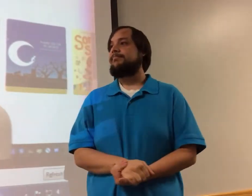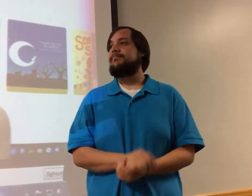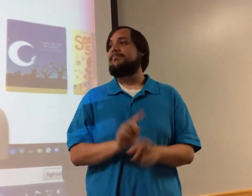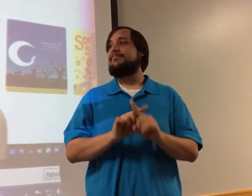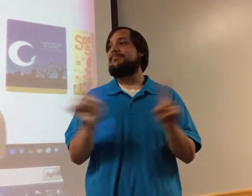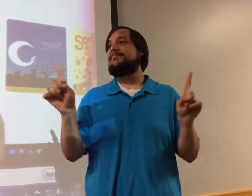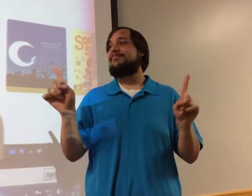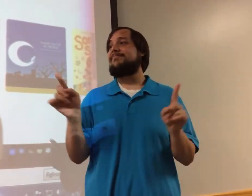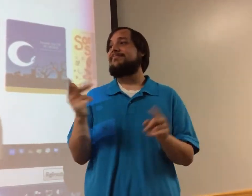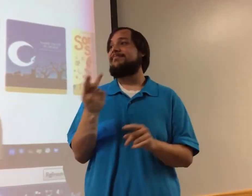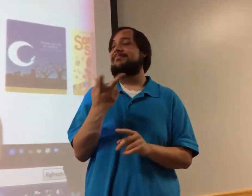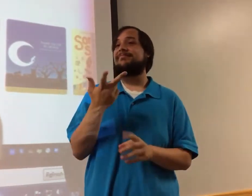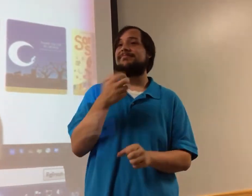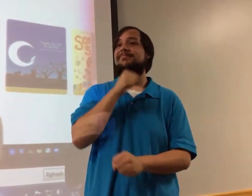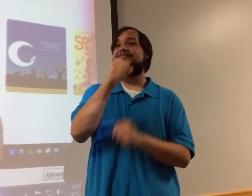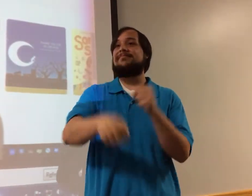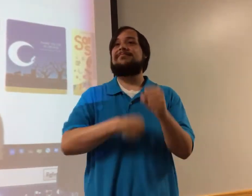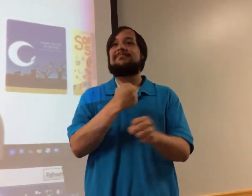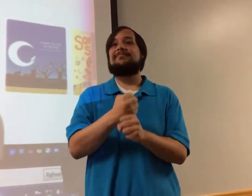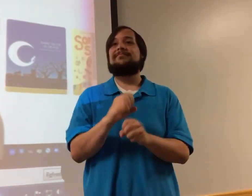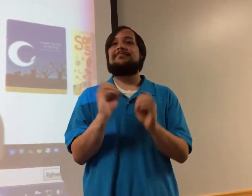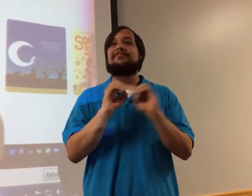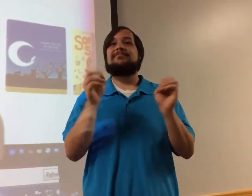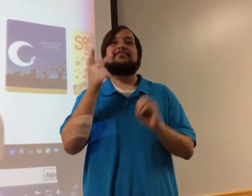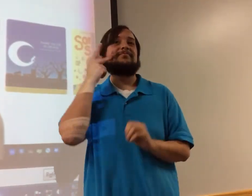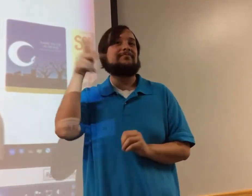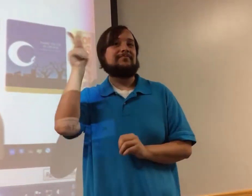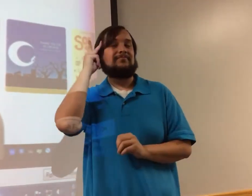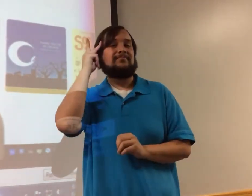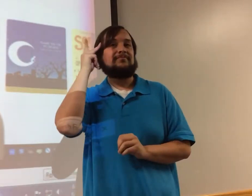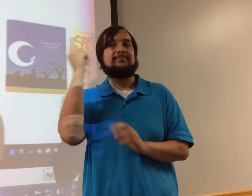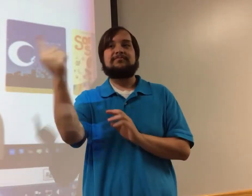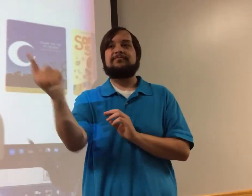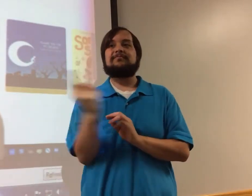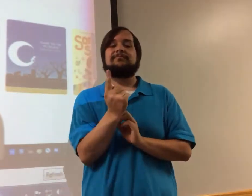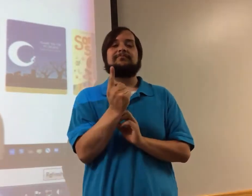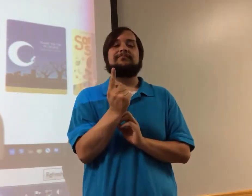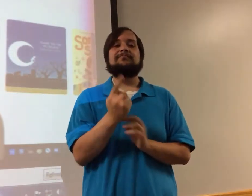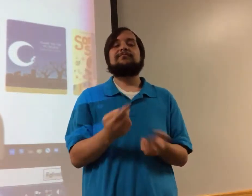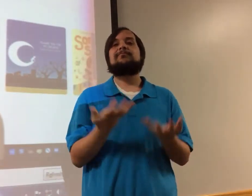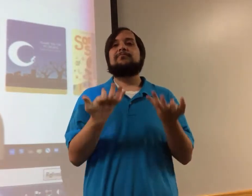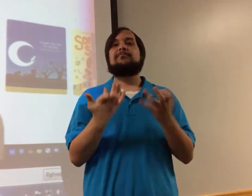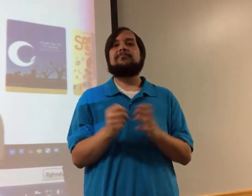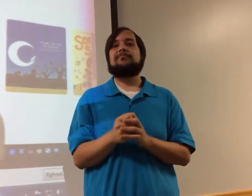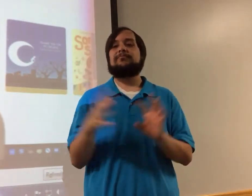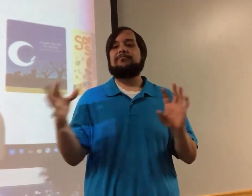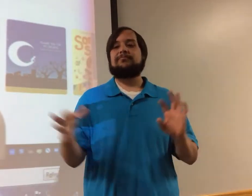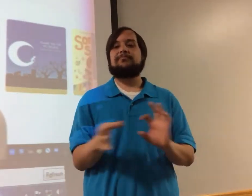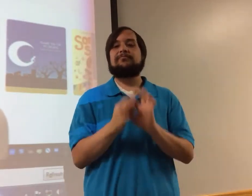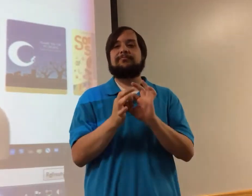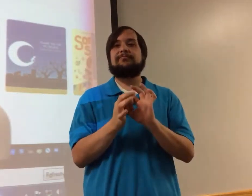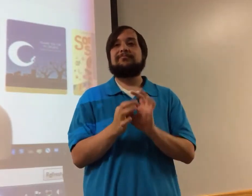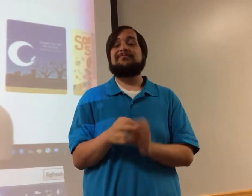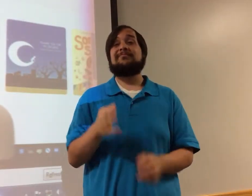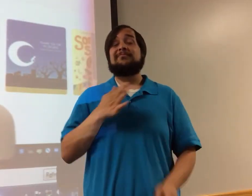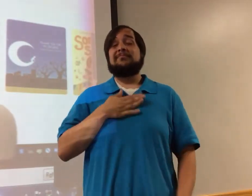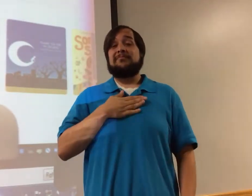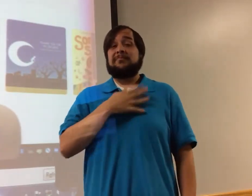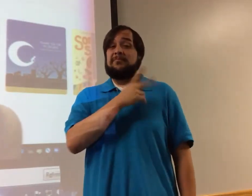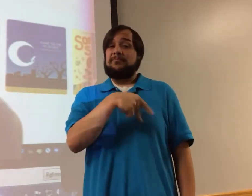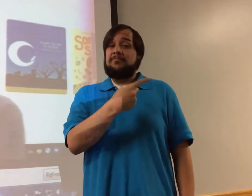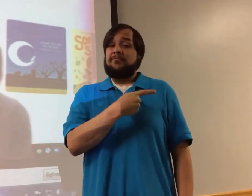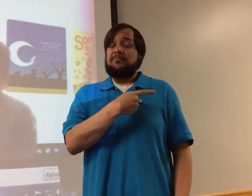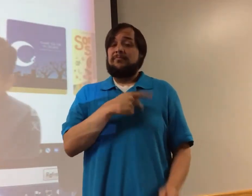But it's been several years since we've had any parents take us up on that. That's a personal goal of mine this